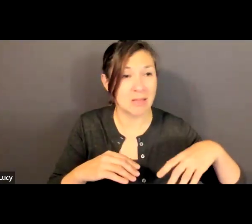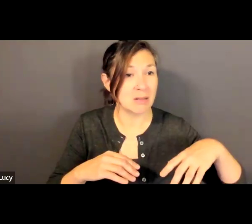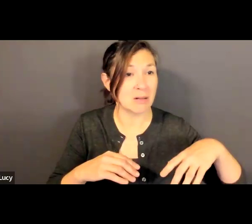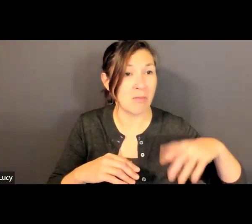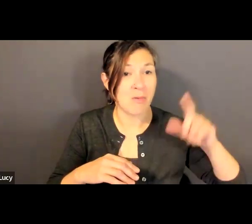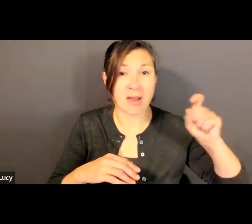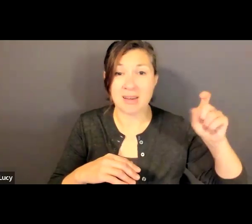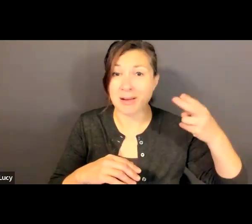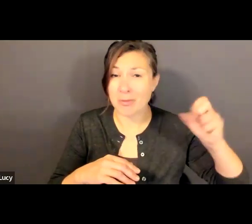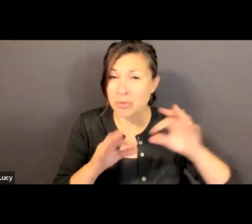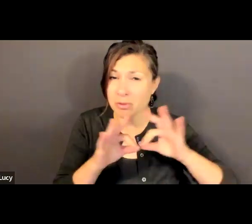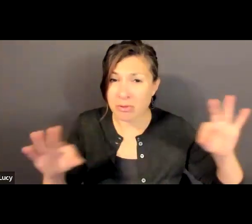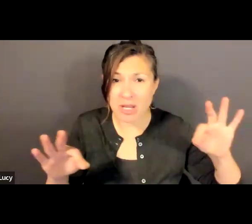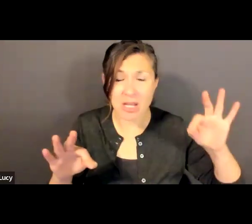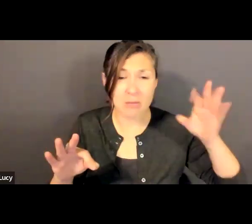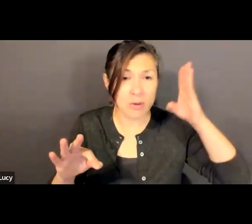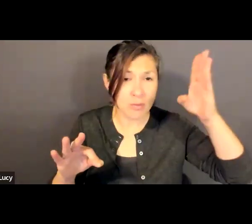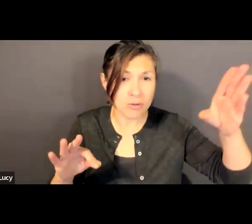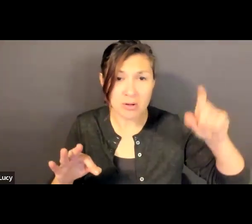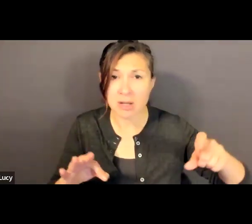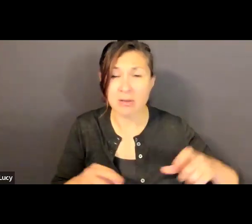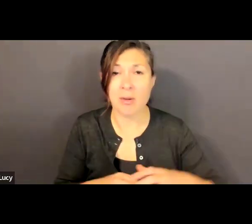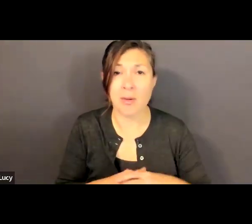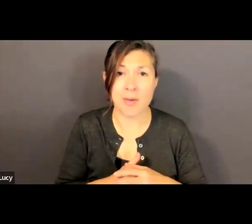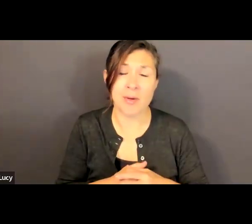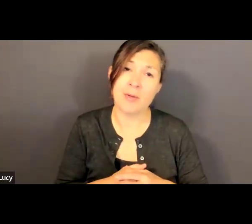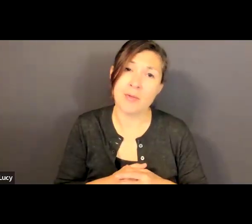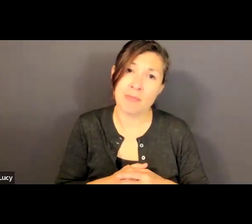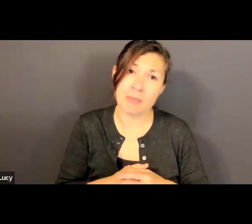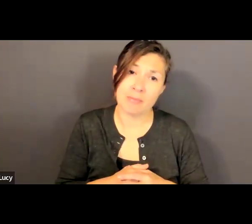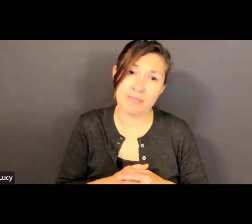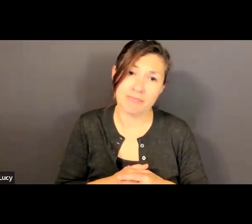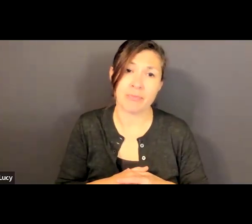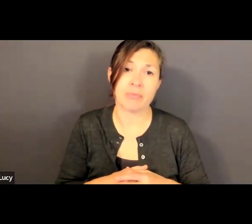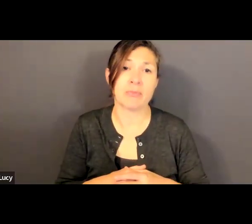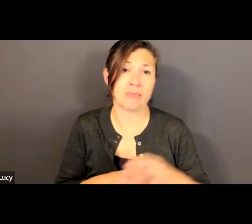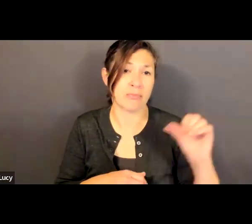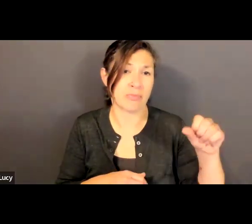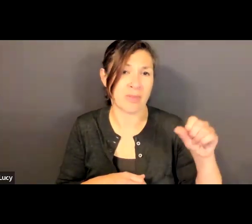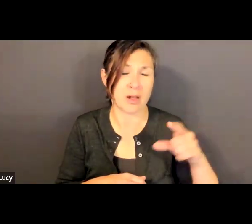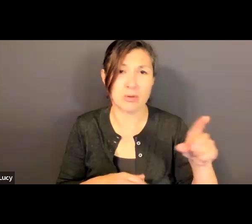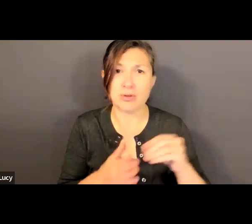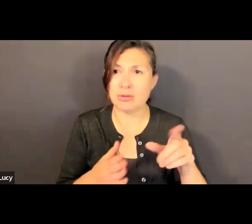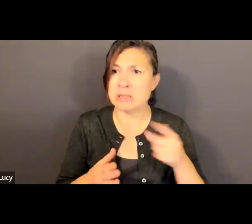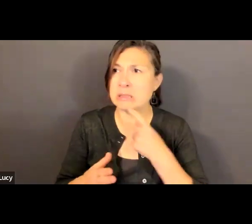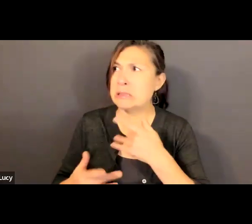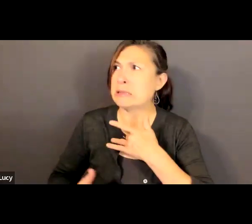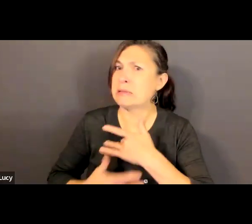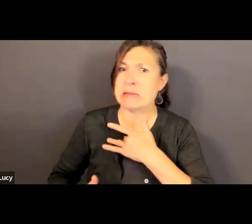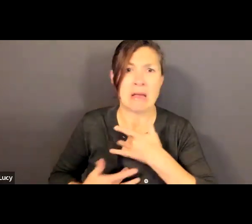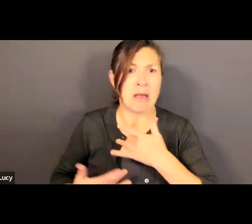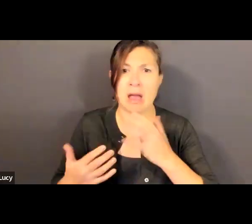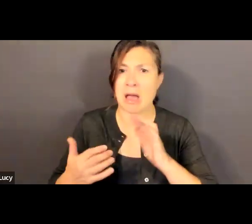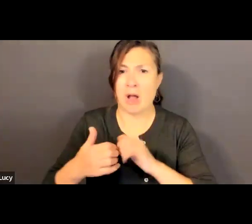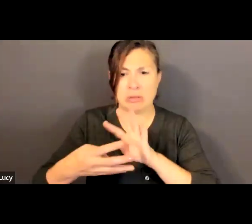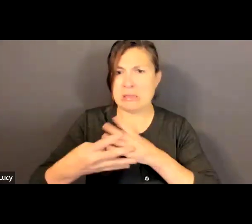future purposes. Of course, you hear from them as well, their concerns, how they can fit their schedule into